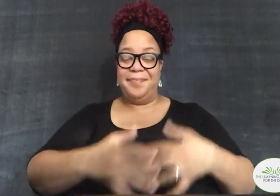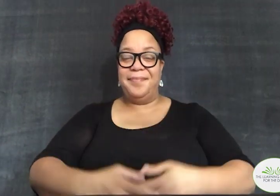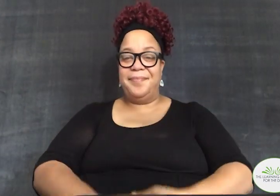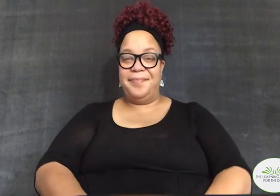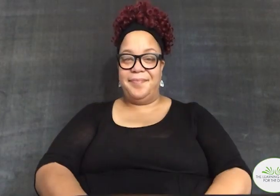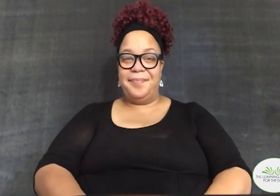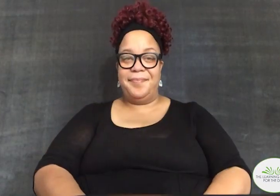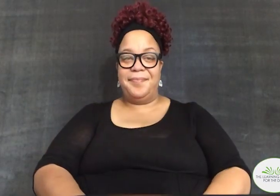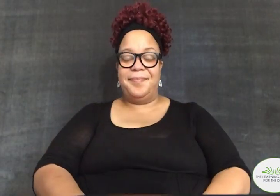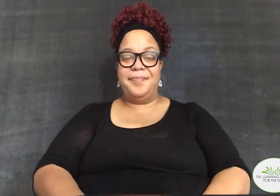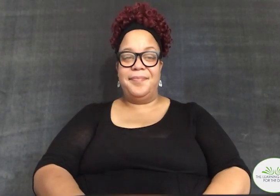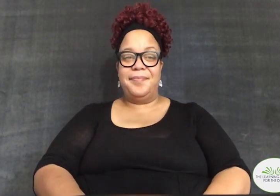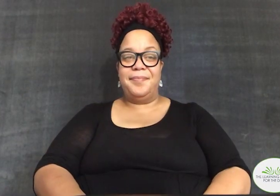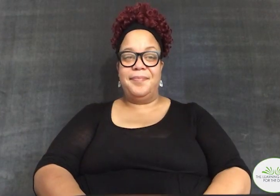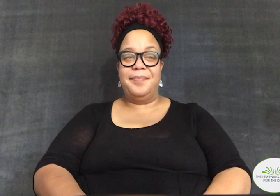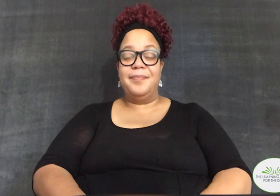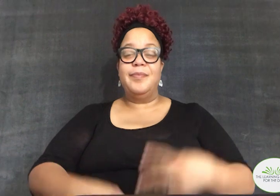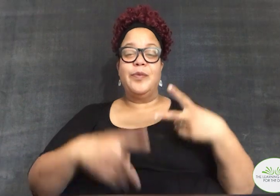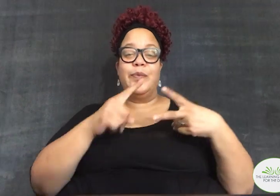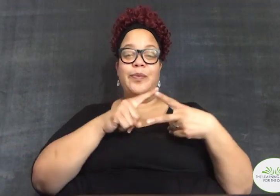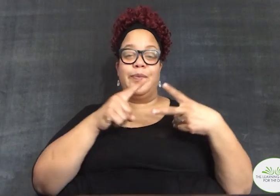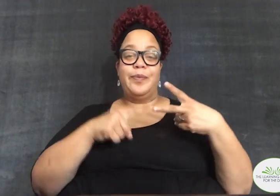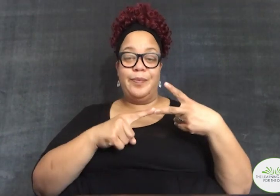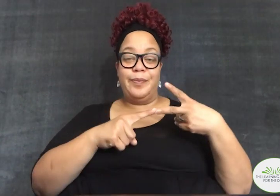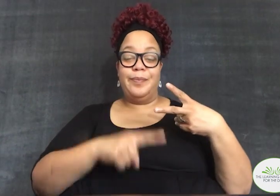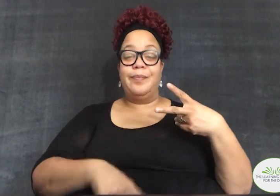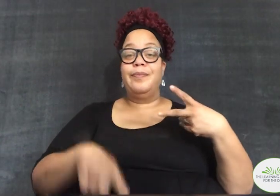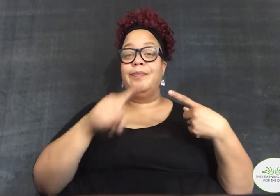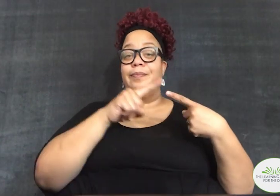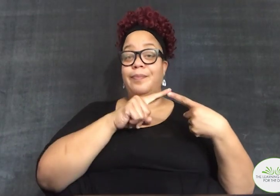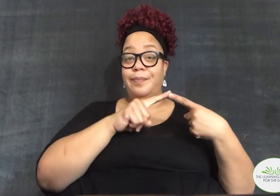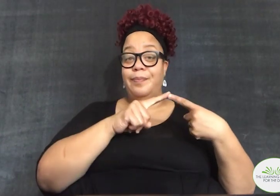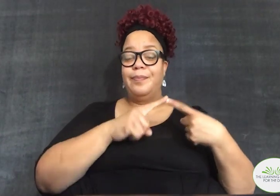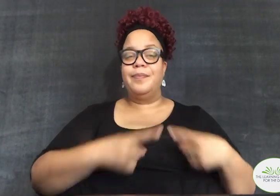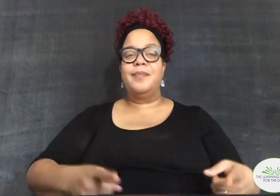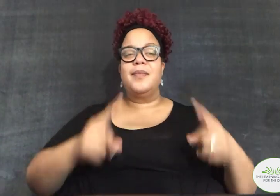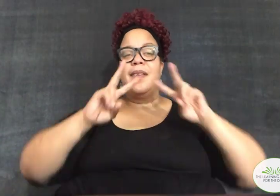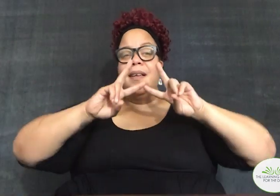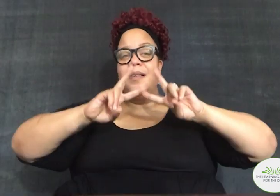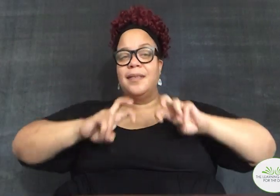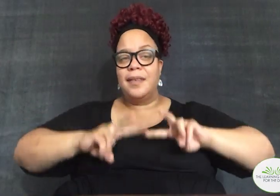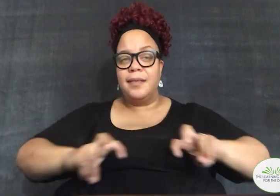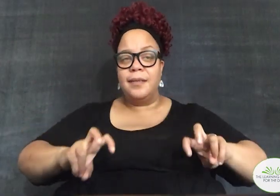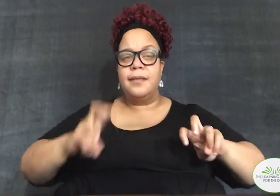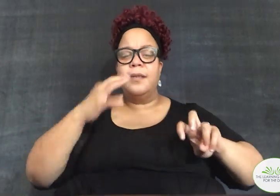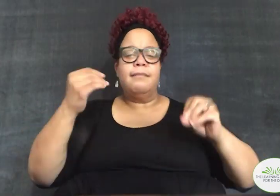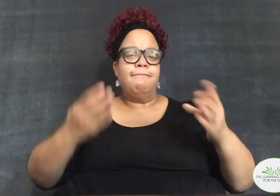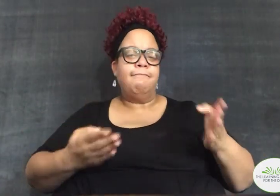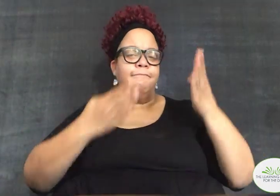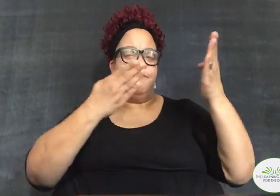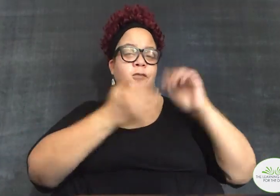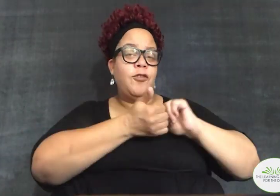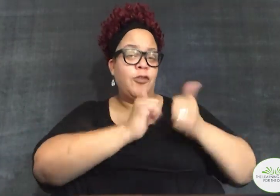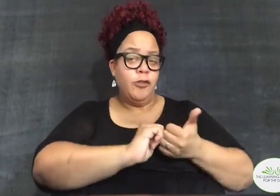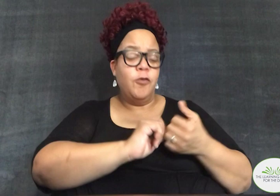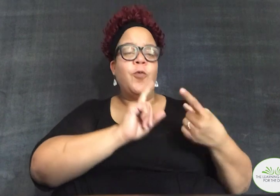TLC will review all student policies, including those related to requirements to participate in sports and